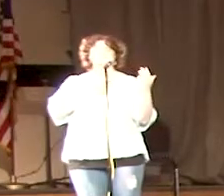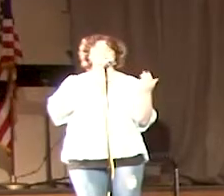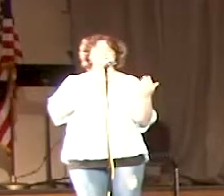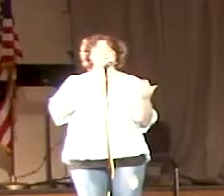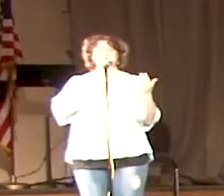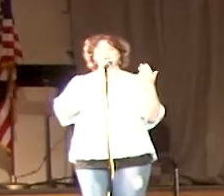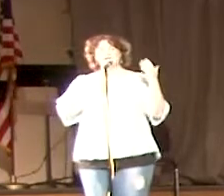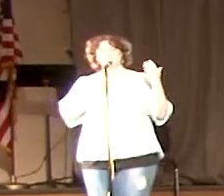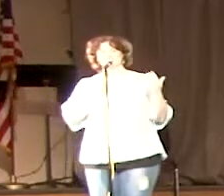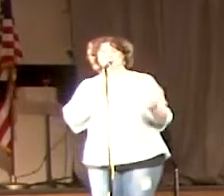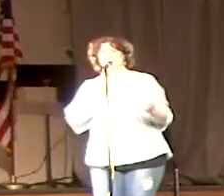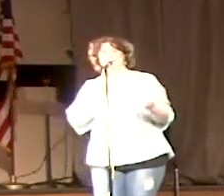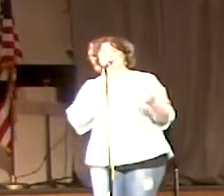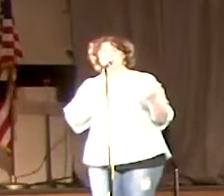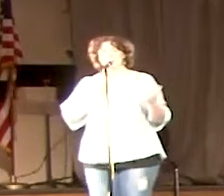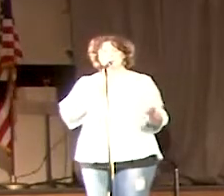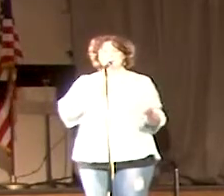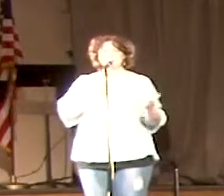in Jesus.